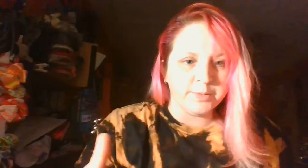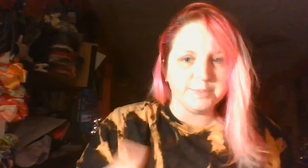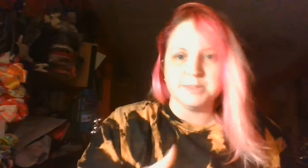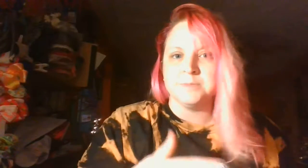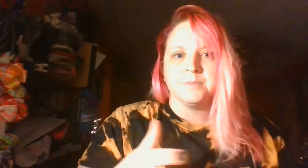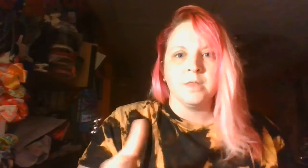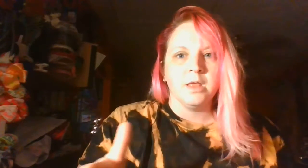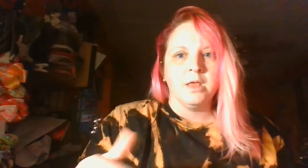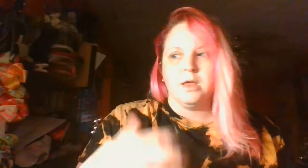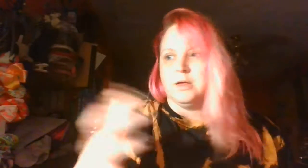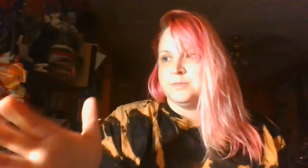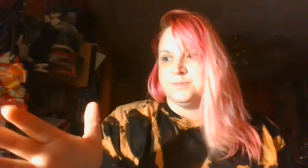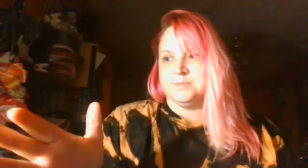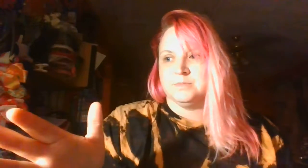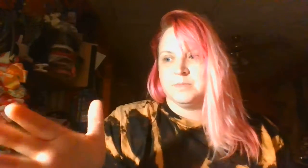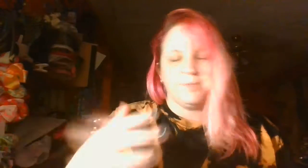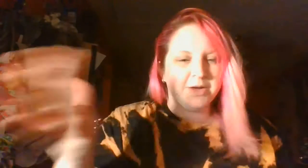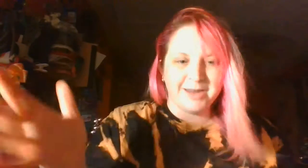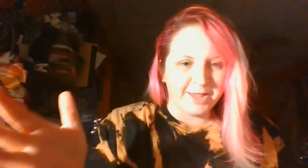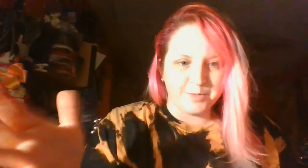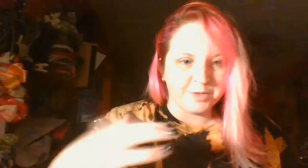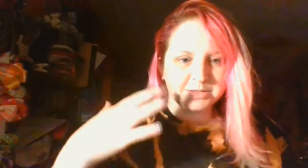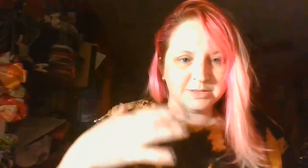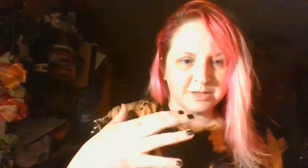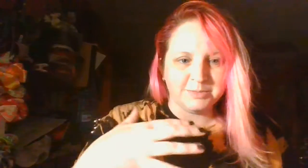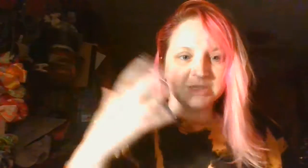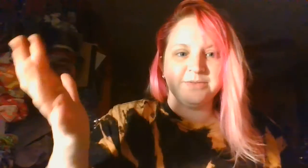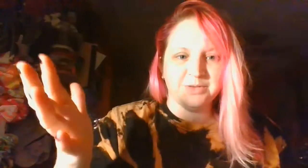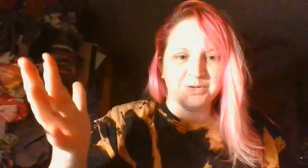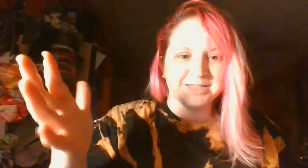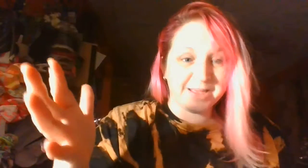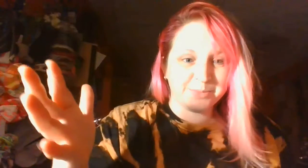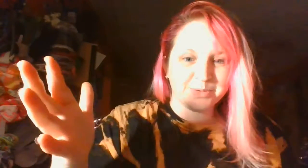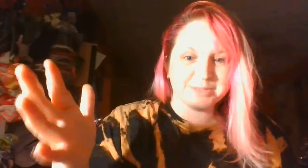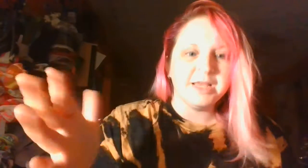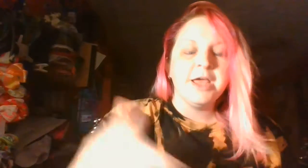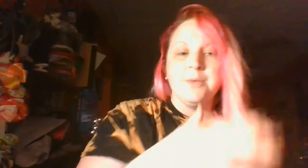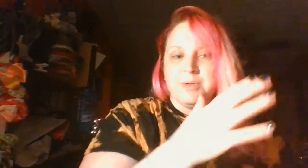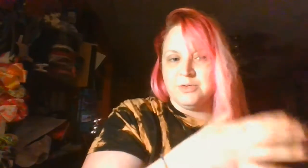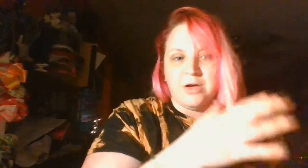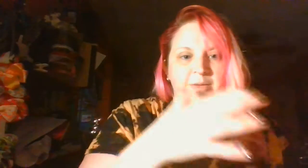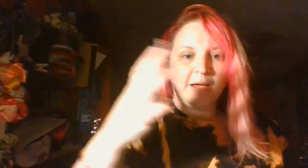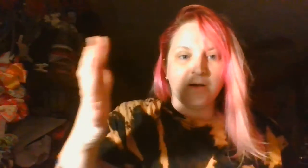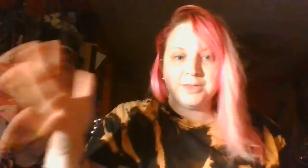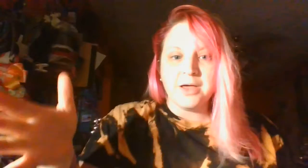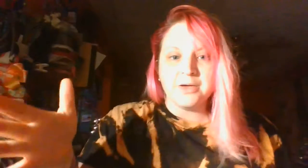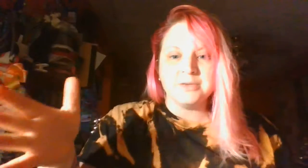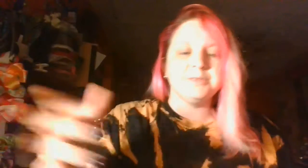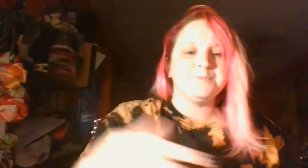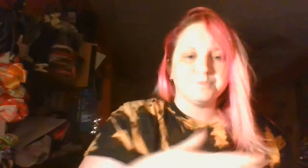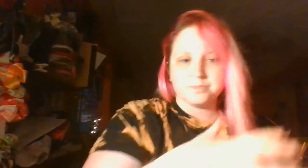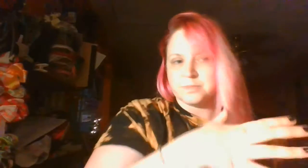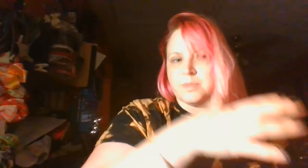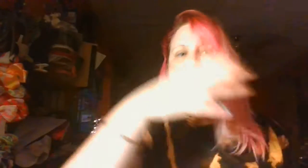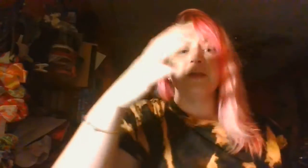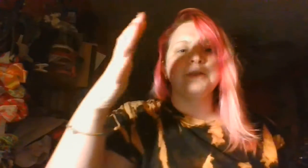films. I'm not going to name them because I'm just giving you examples, but you talk about all those. Then you